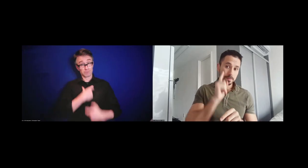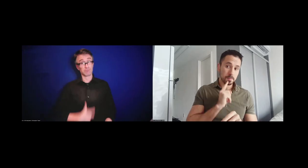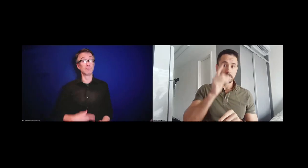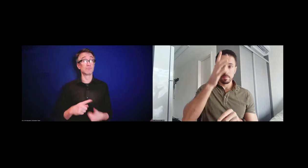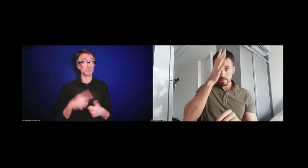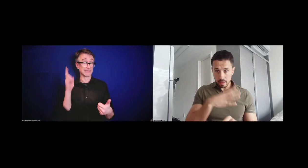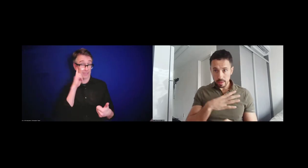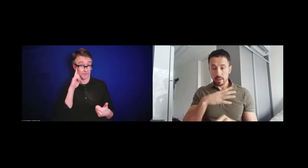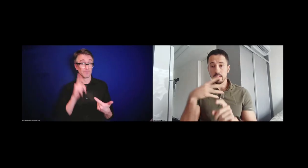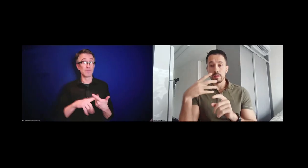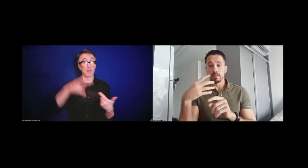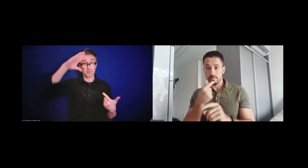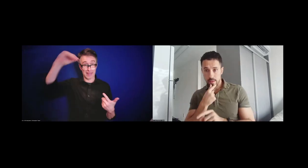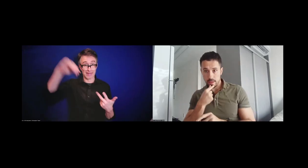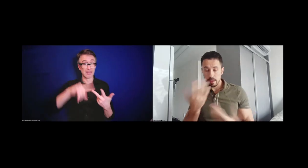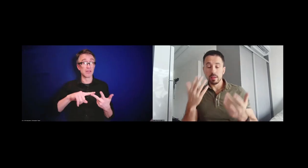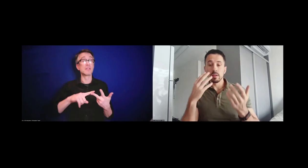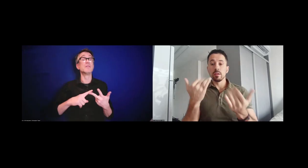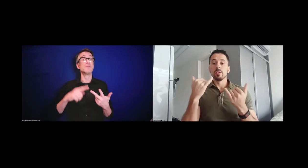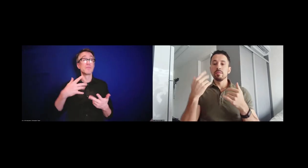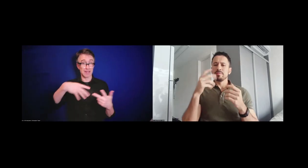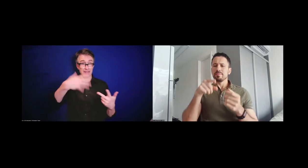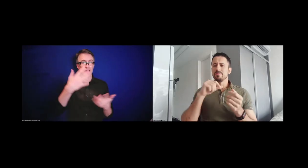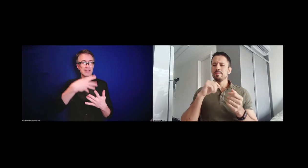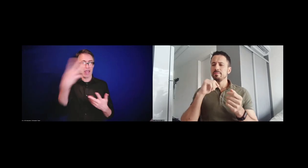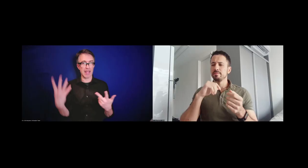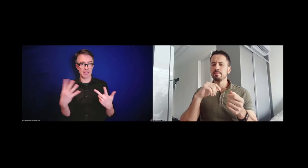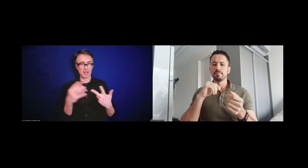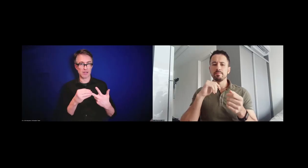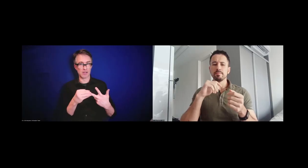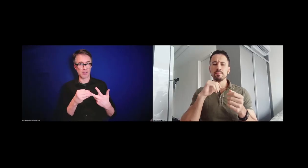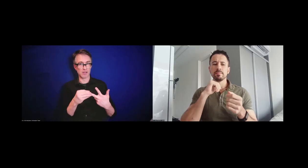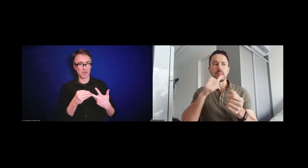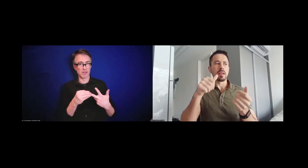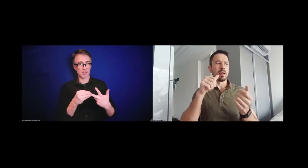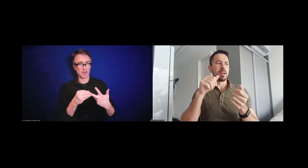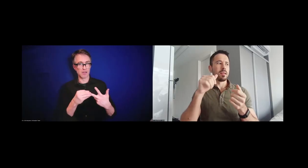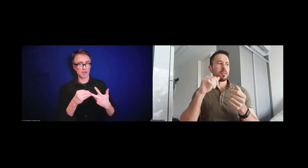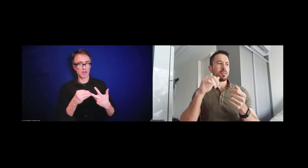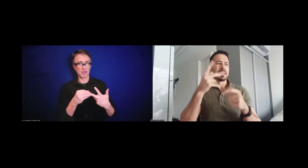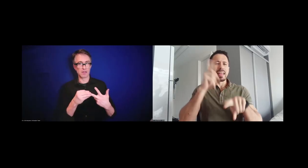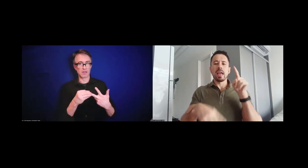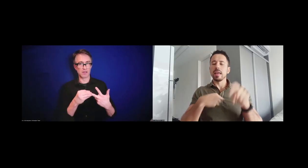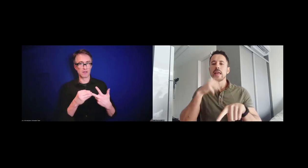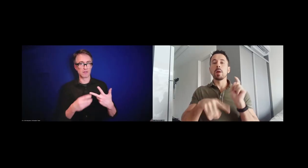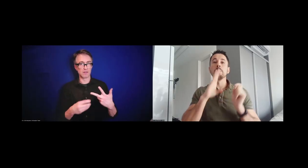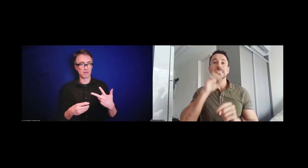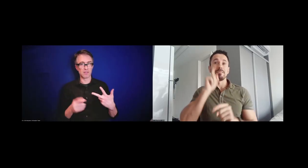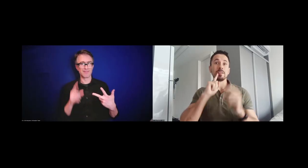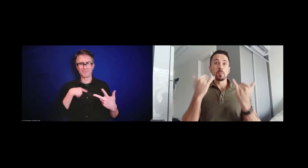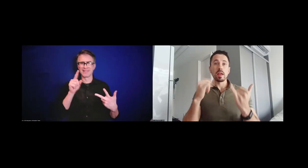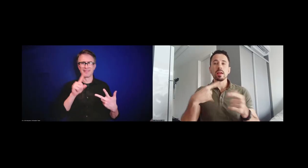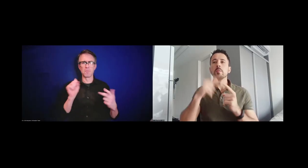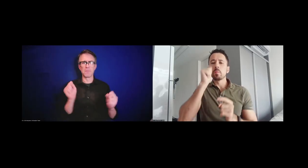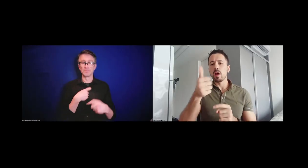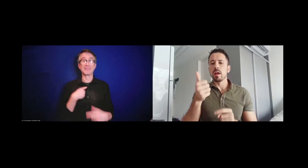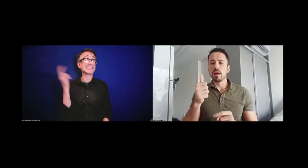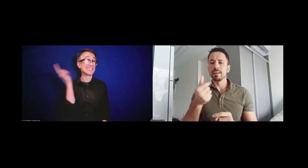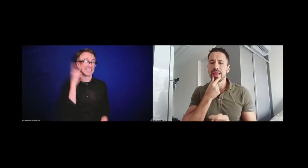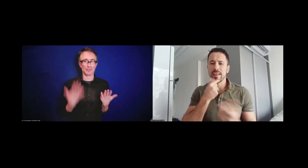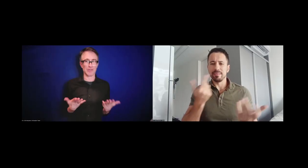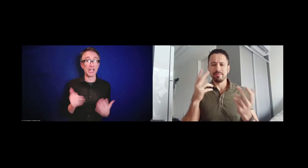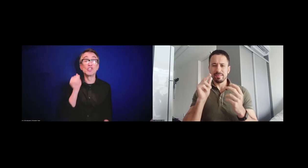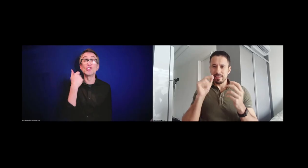For example, I identify myself as deaf, male, and gay. It's not, I can't be